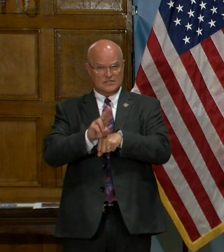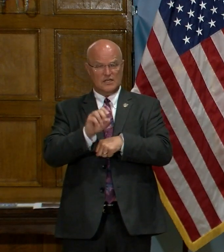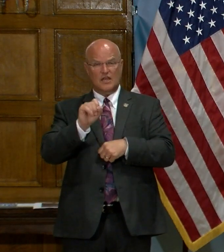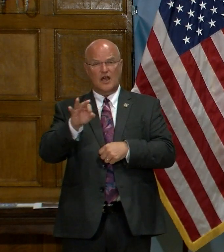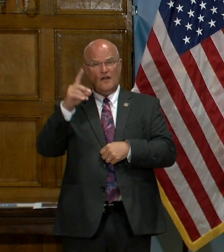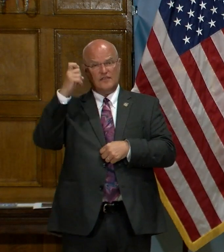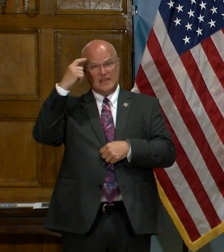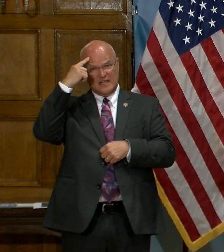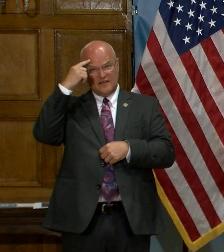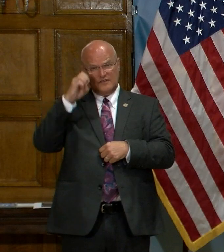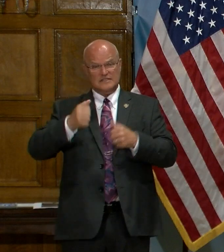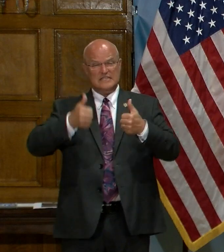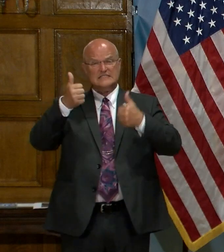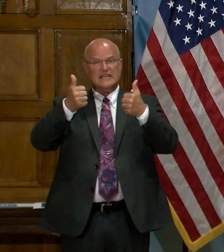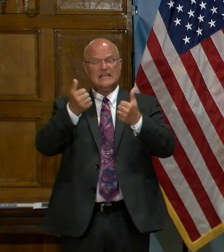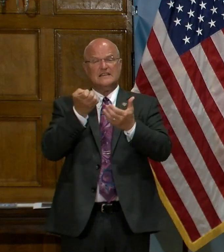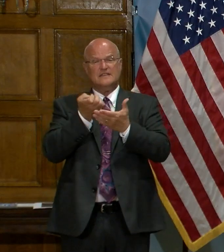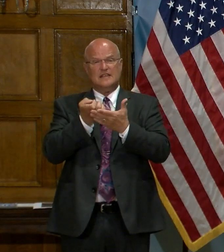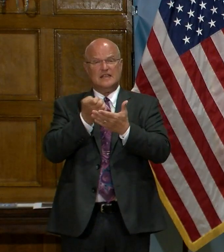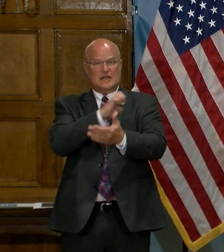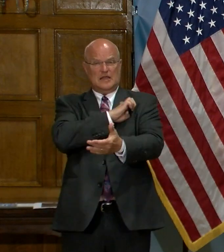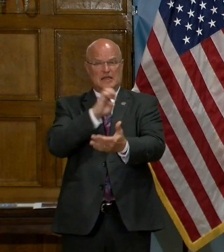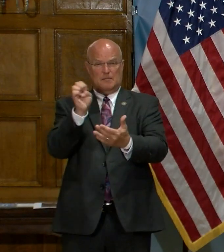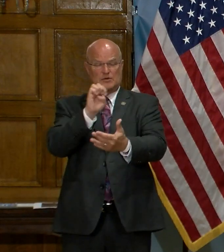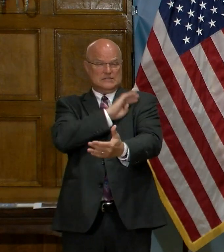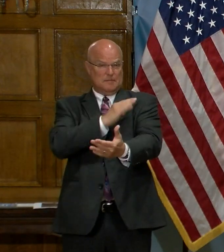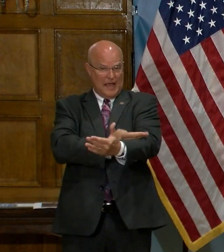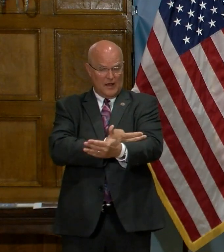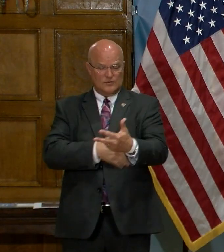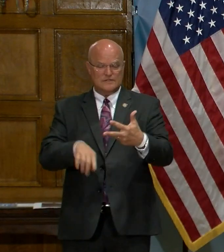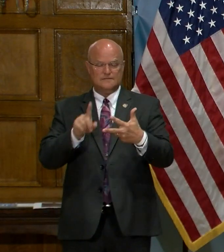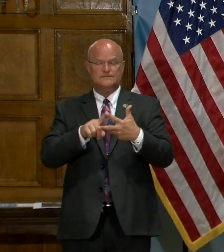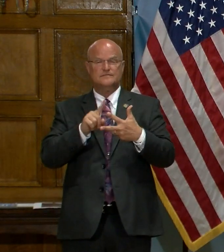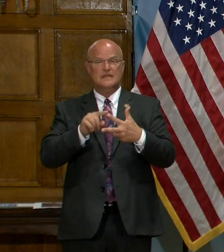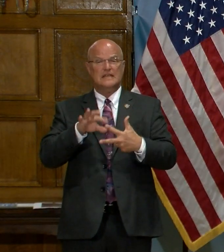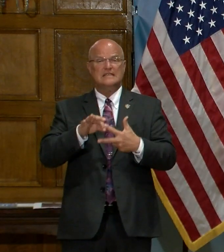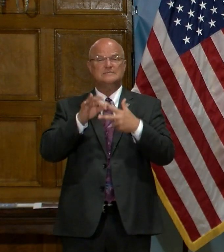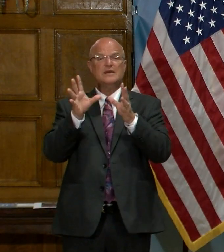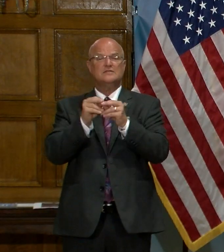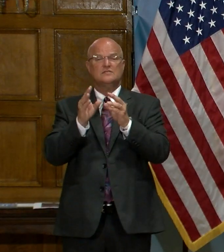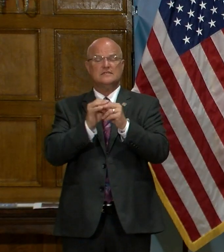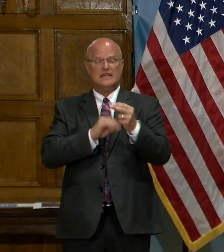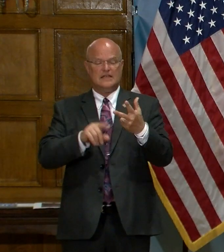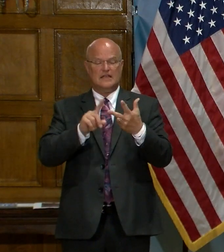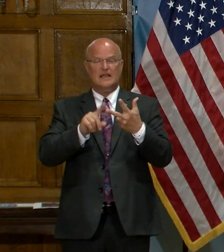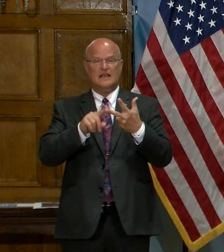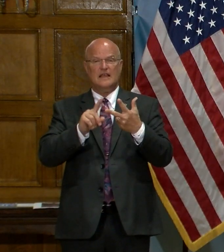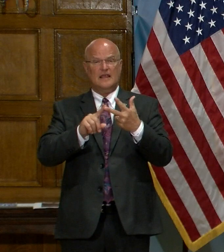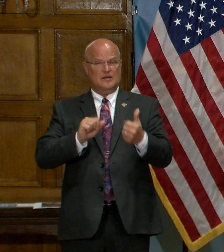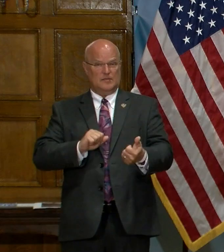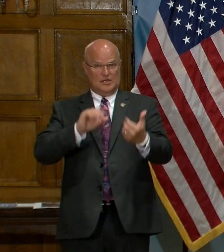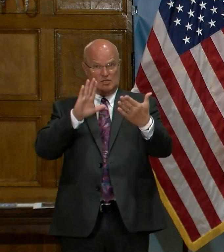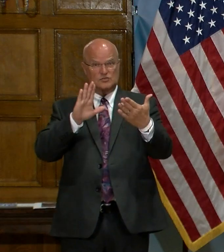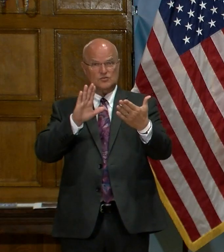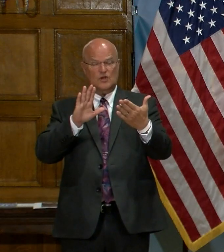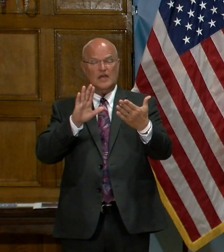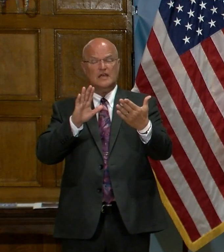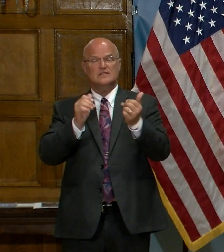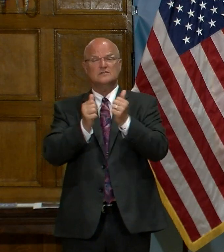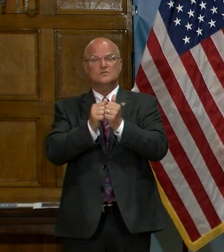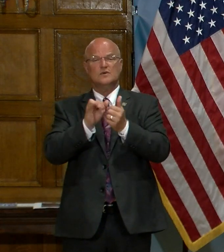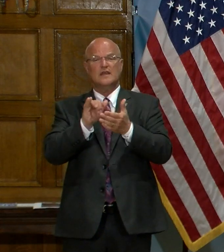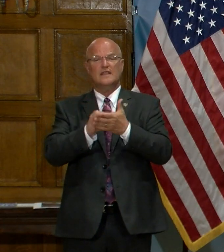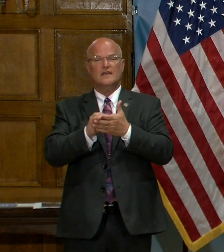utilization of the governor's executive emergency powers. Secondly, a special session. And thirdly, that be addressed